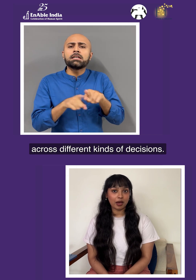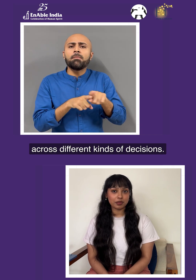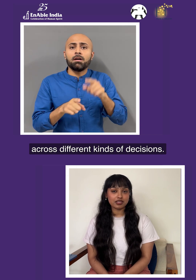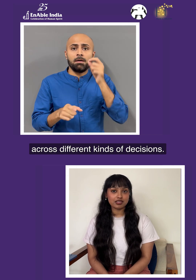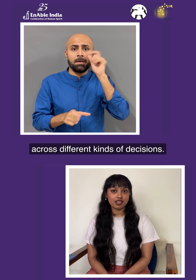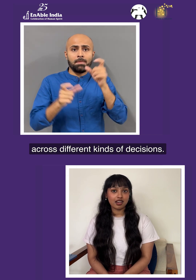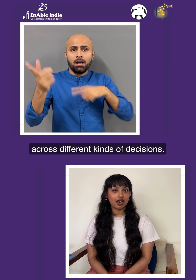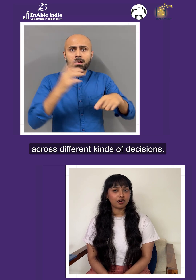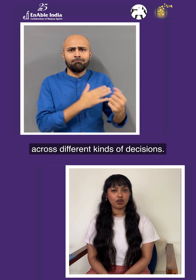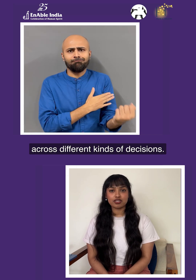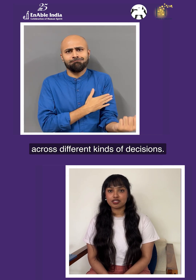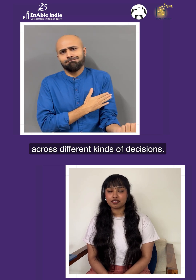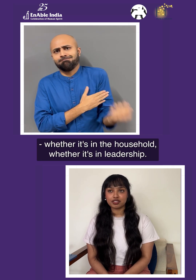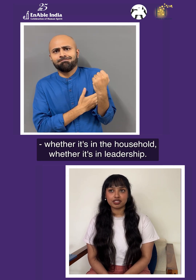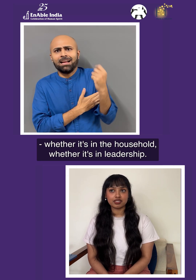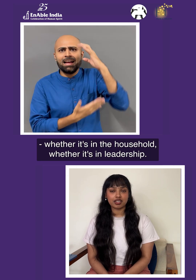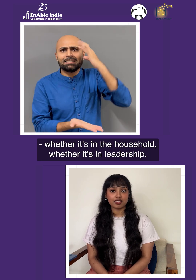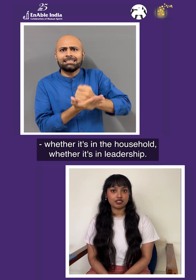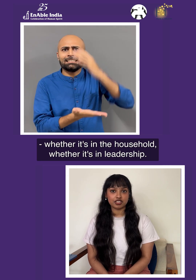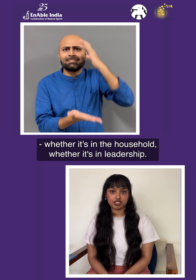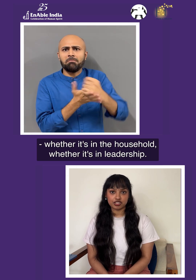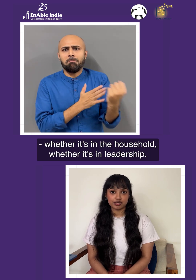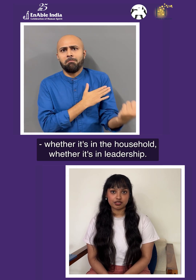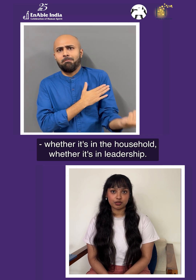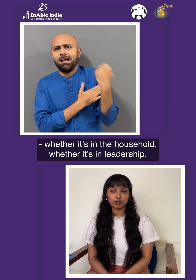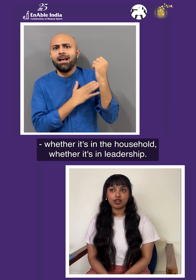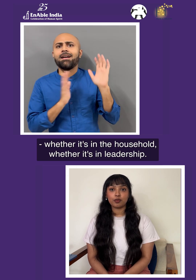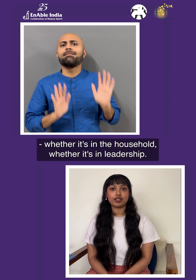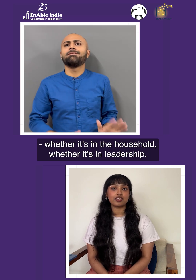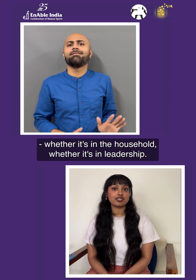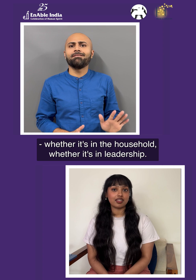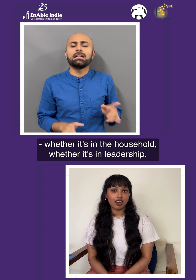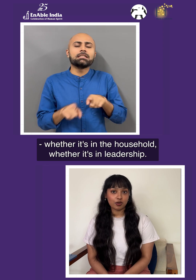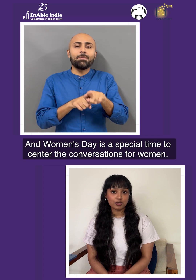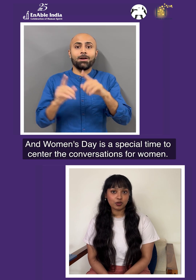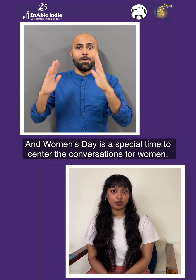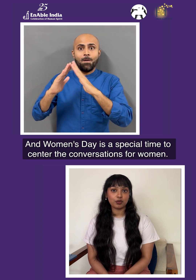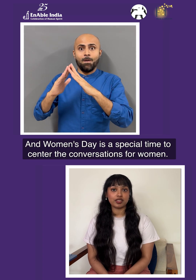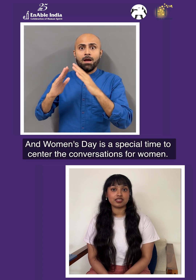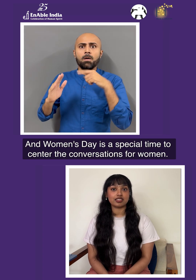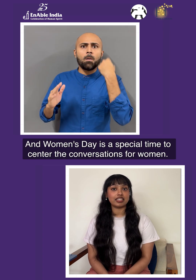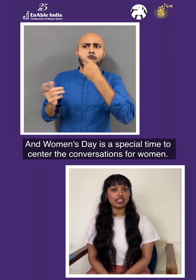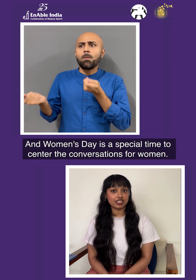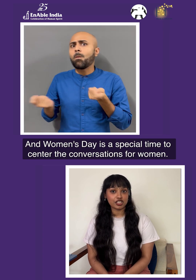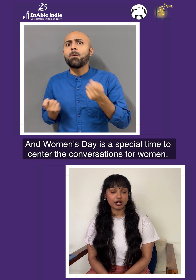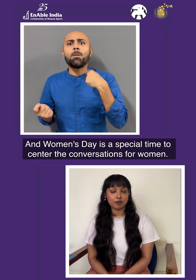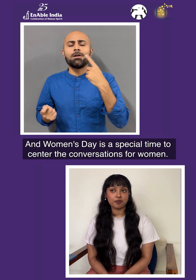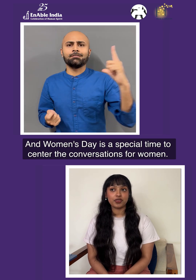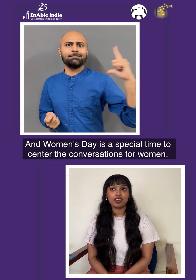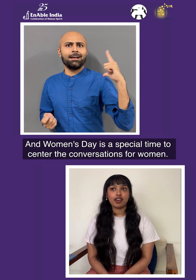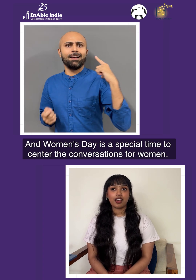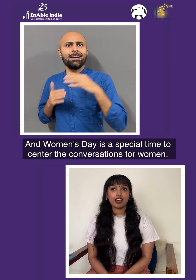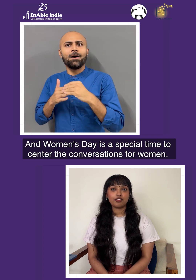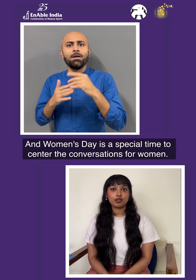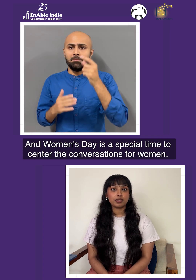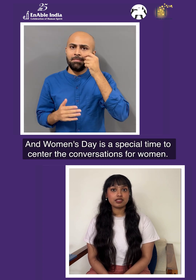happens across different kinds of decisions, whether it's in the household, whether it's in leadership. And Women's